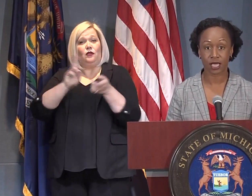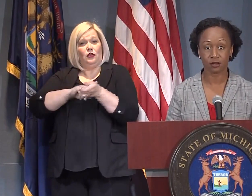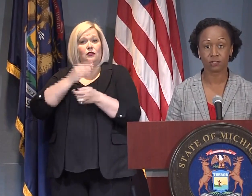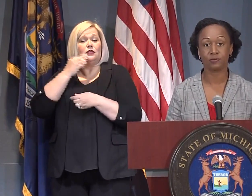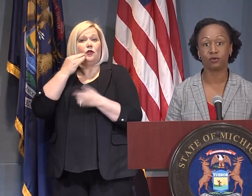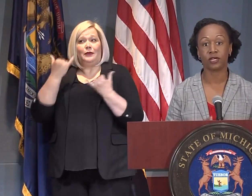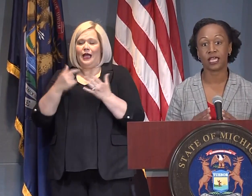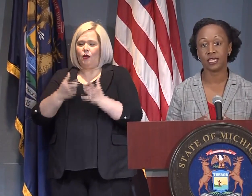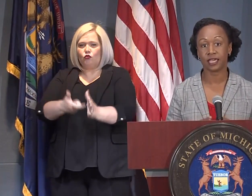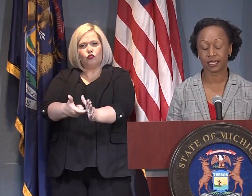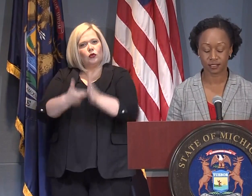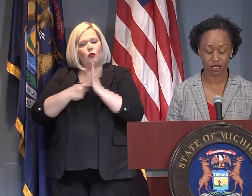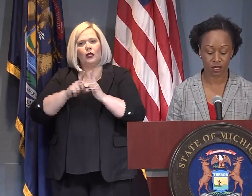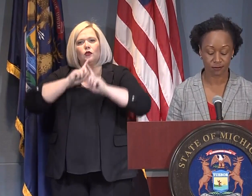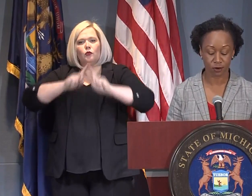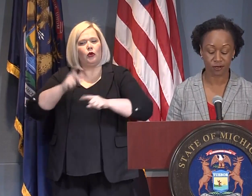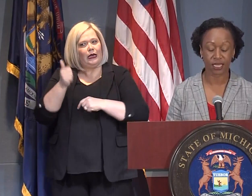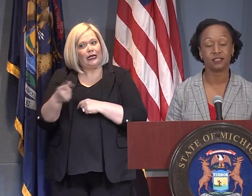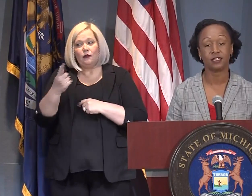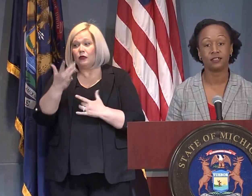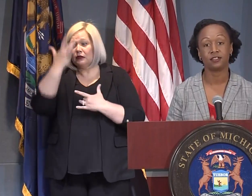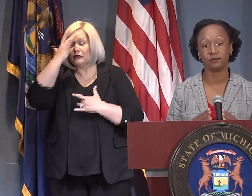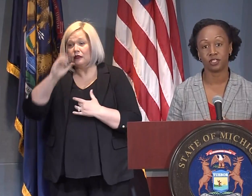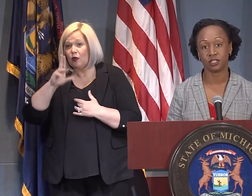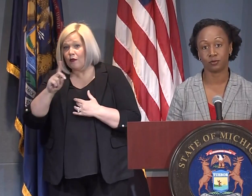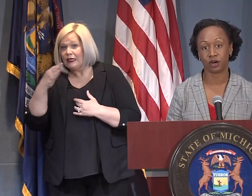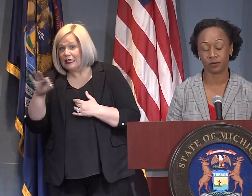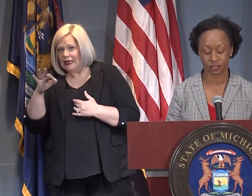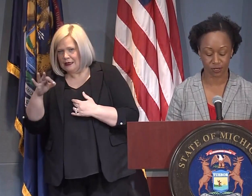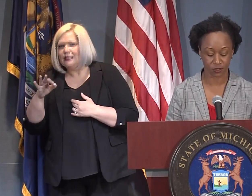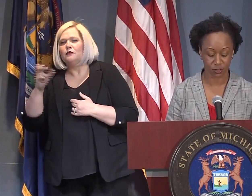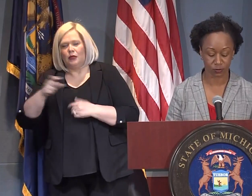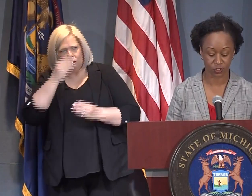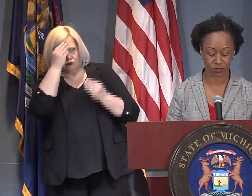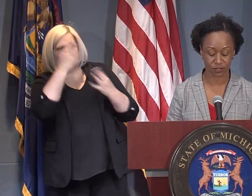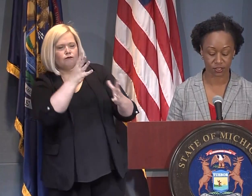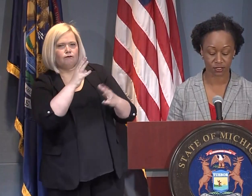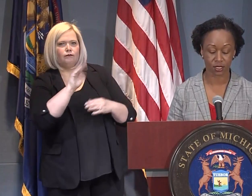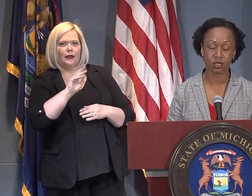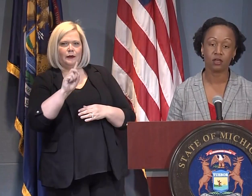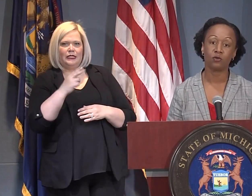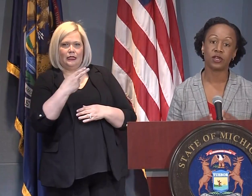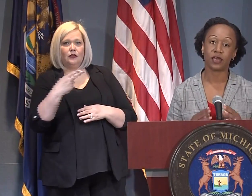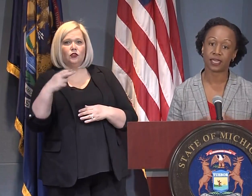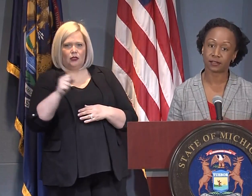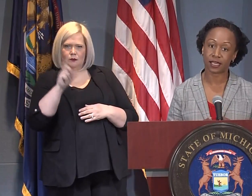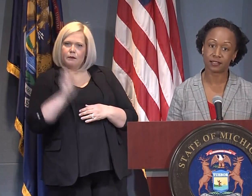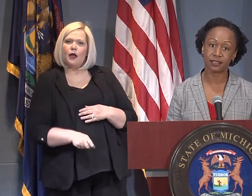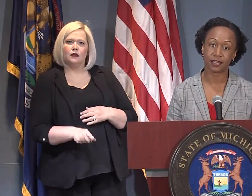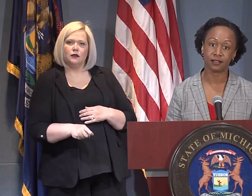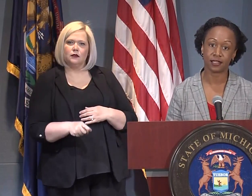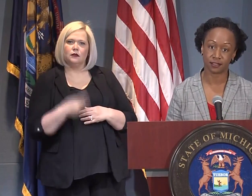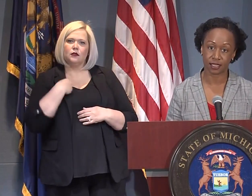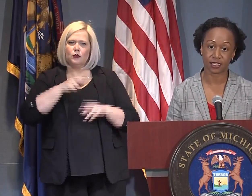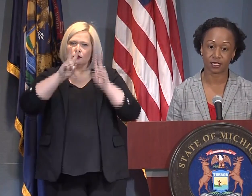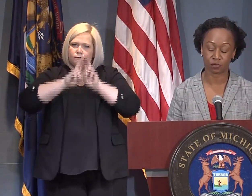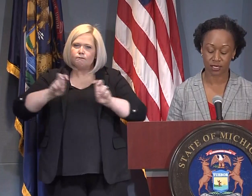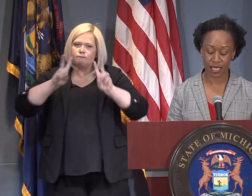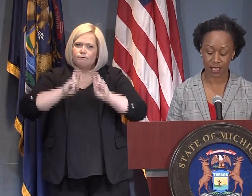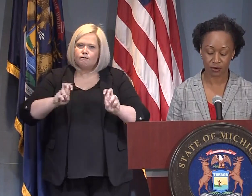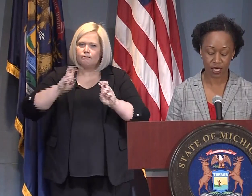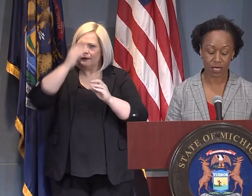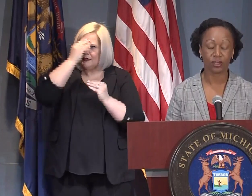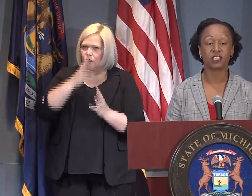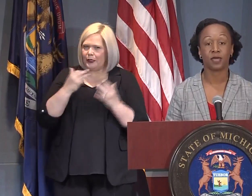required now to report any case of COVID-19 to the Michigan Department of Health and Human Services. We are analyzing and collecting that data